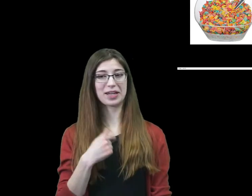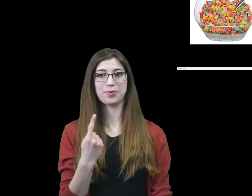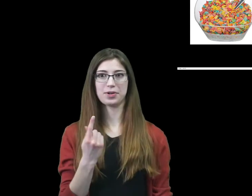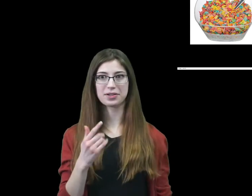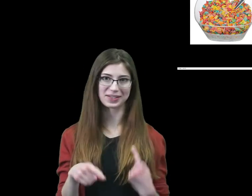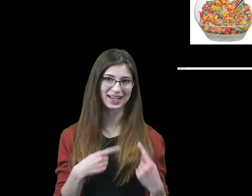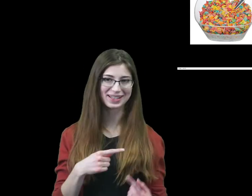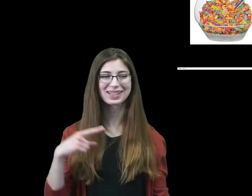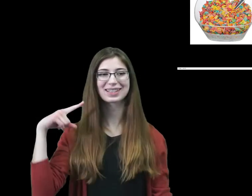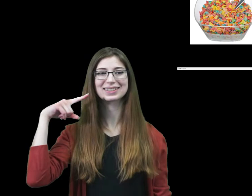one of those signs.